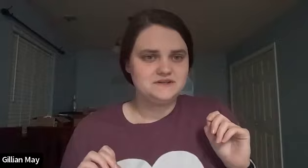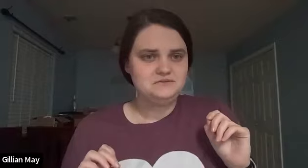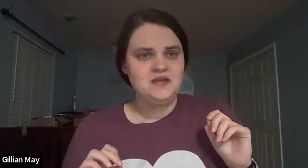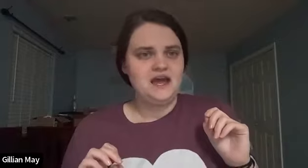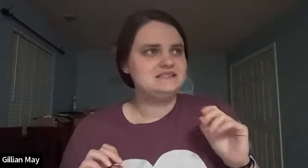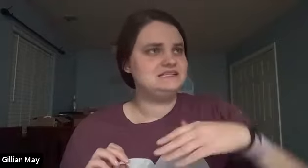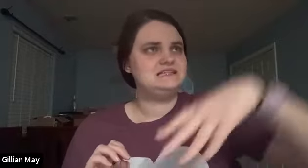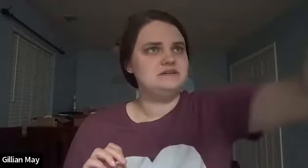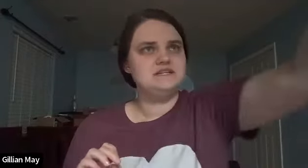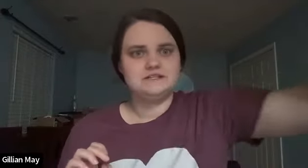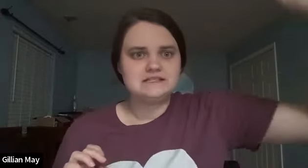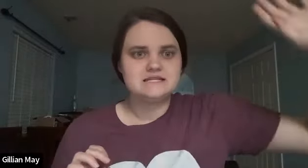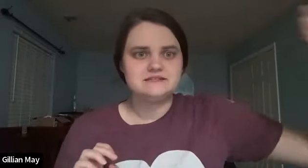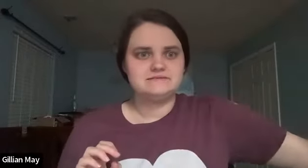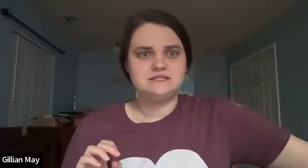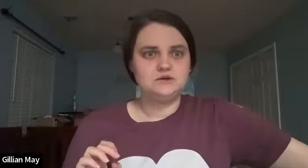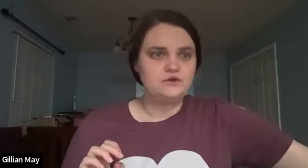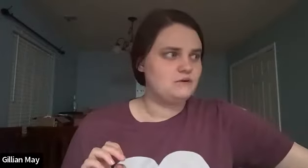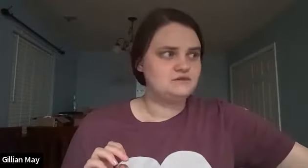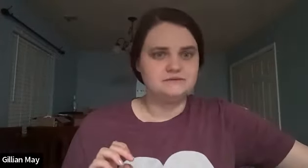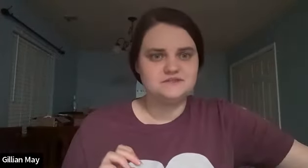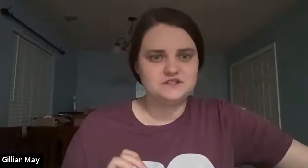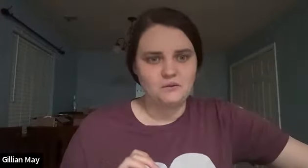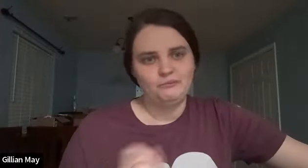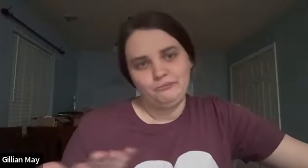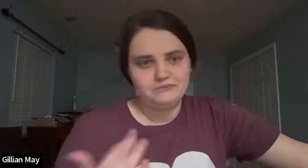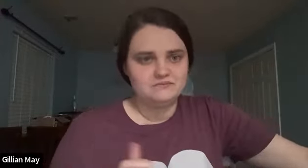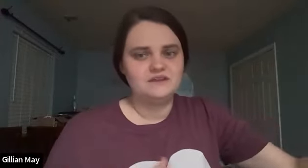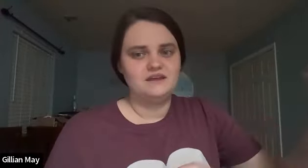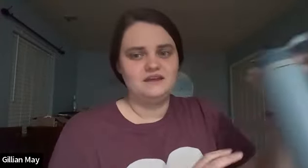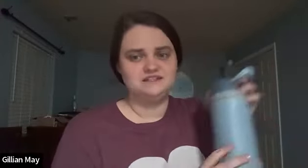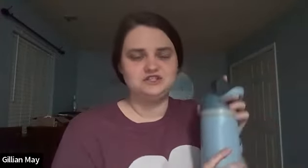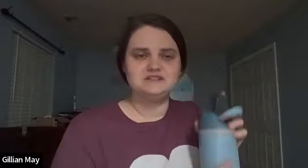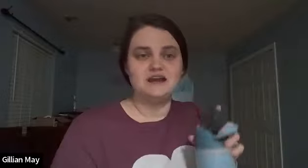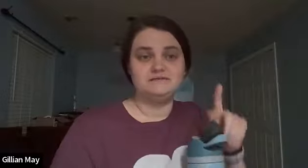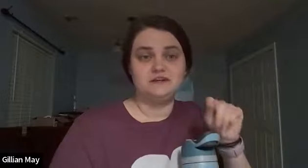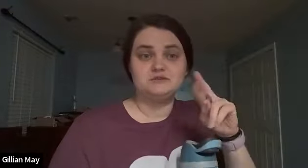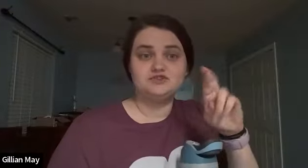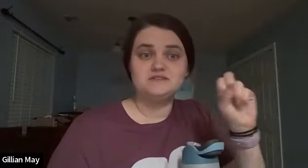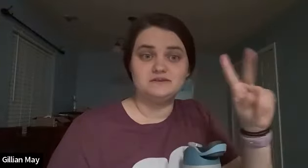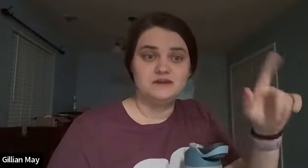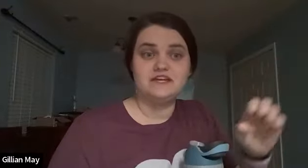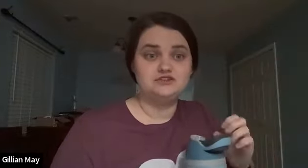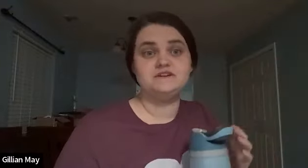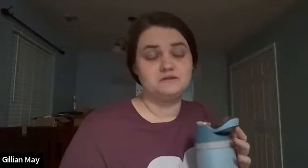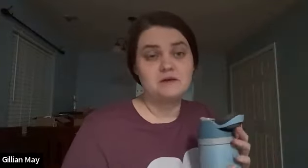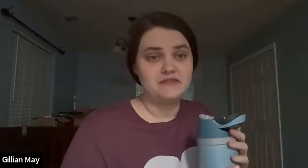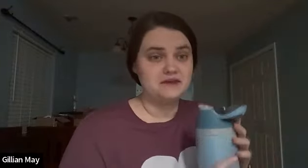Trustville has like 7 different signs. Still don't know the correct one. So it's just, I finger spell Trustville and they usually figure it out by then.